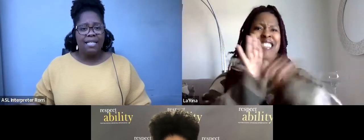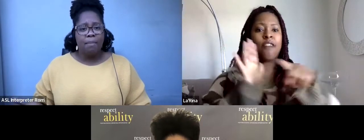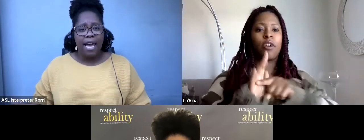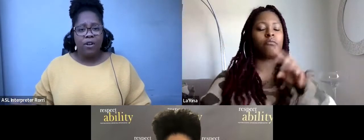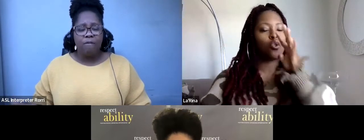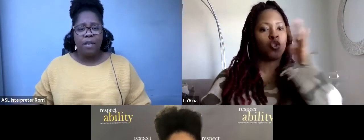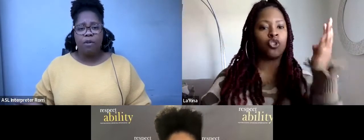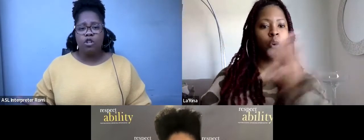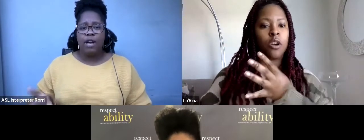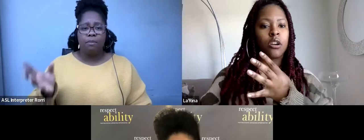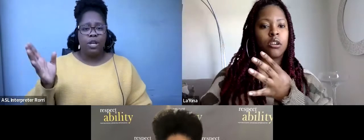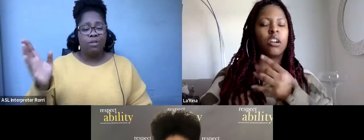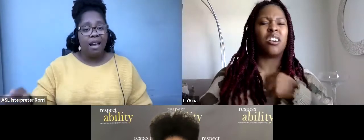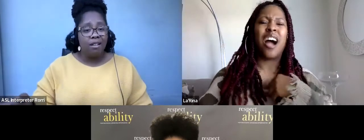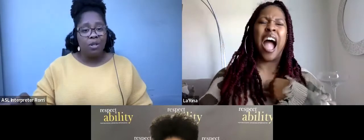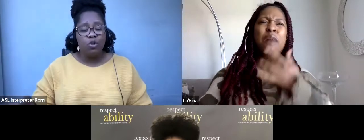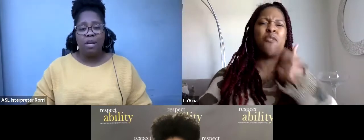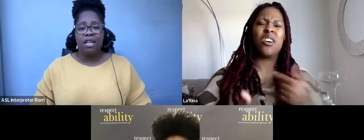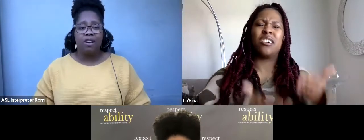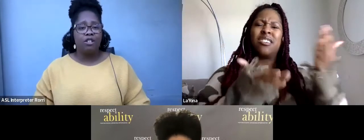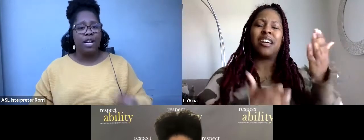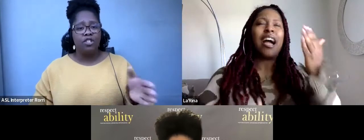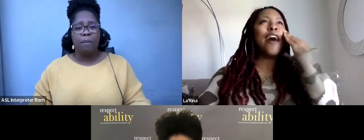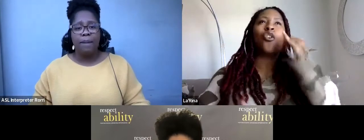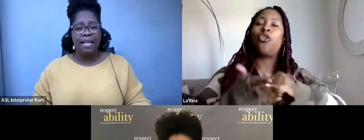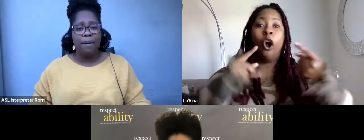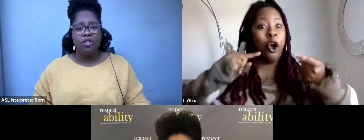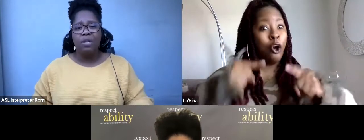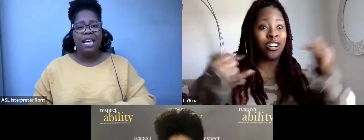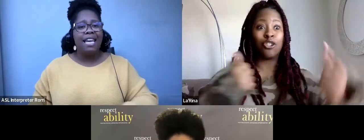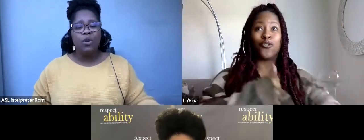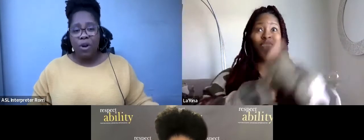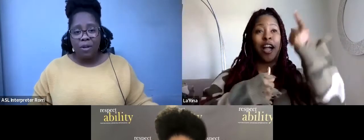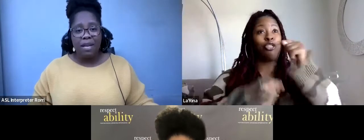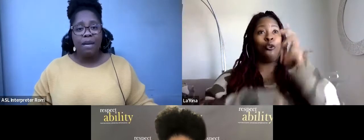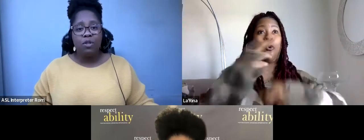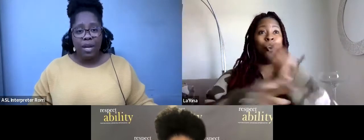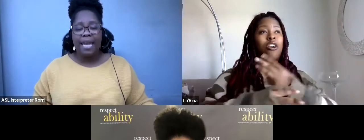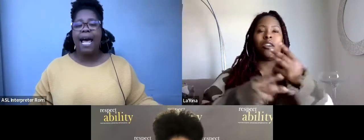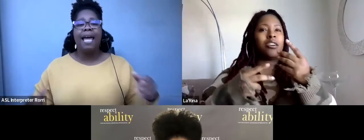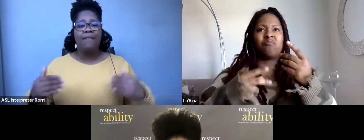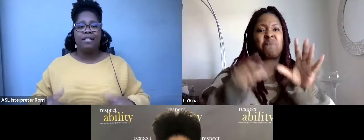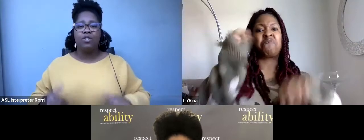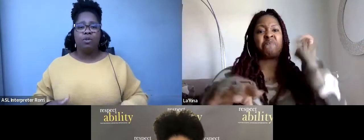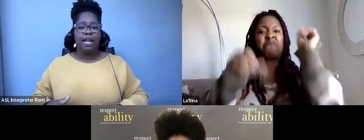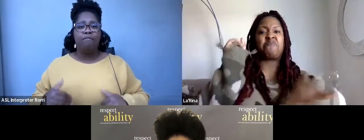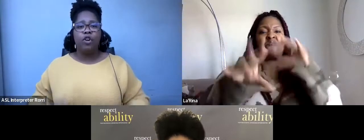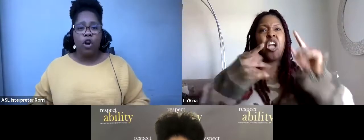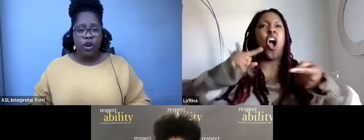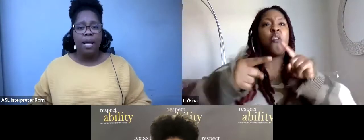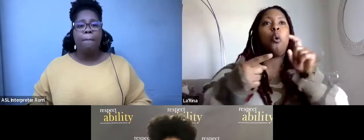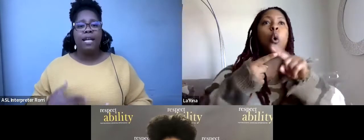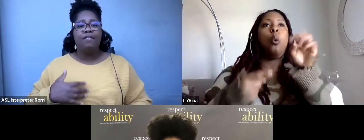It doesn't matter if people are trying to bring you down on social media or trying to talk badly about you. Ignore them and keep doing it. I have had to do that.